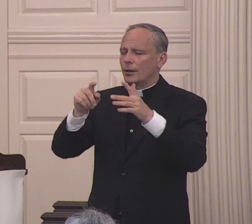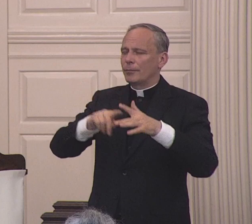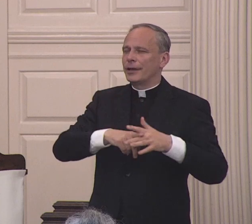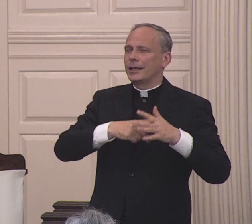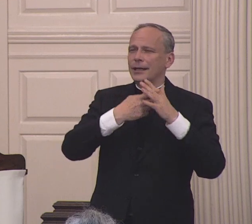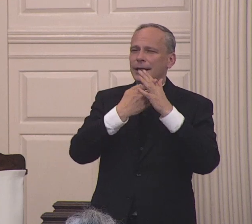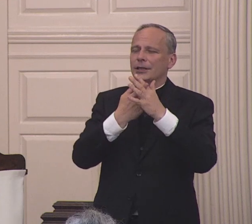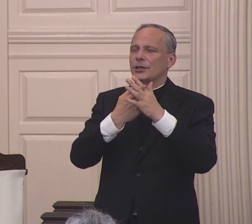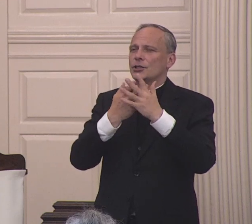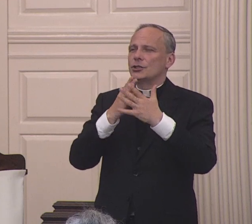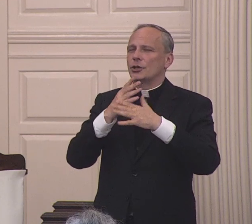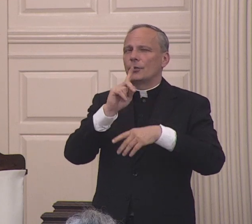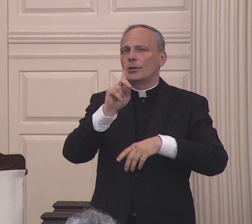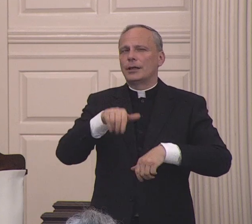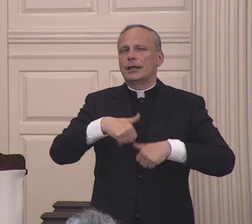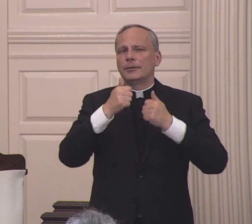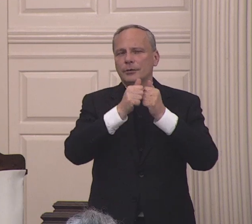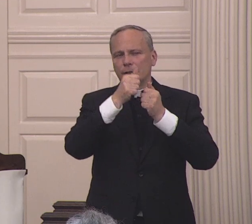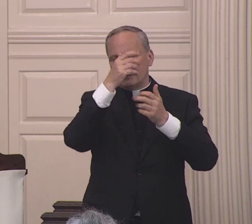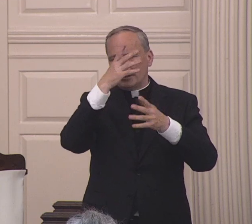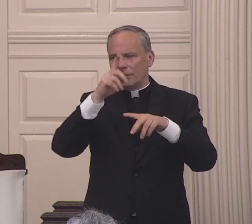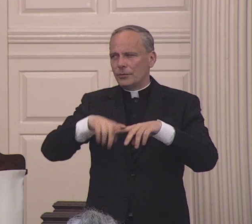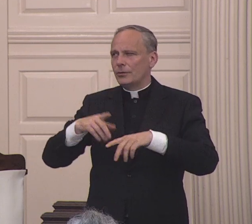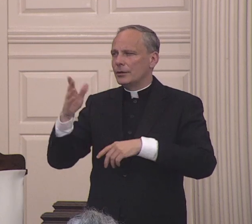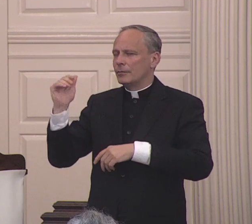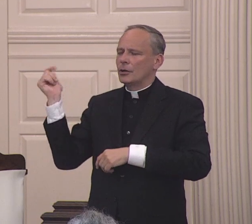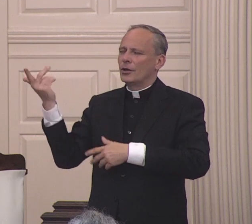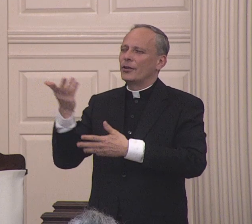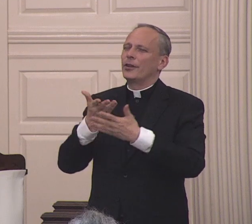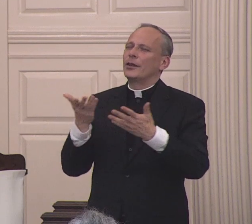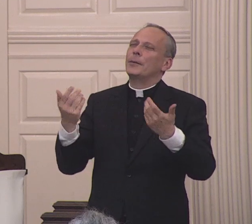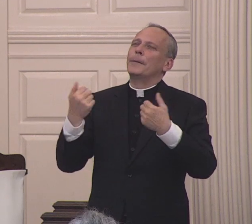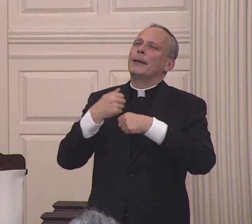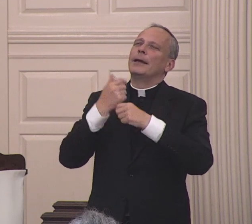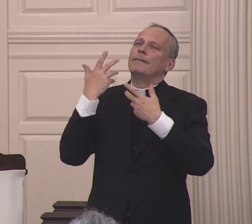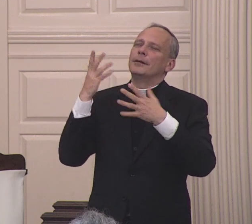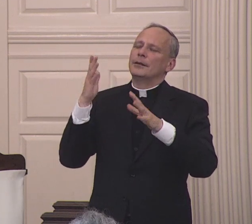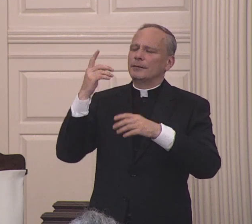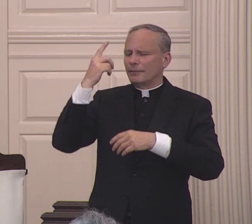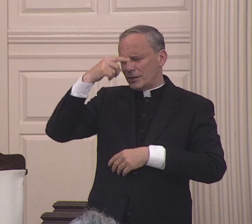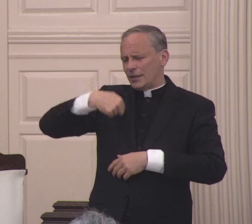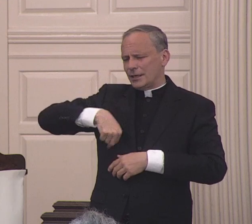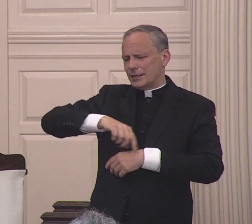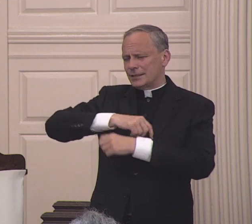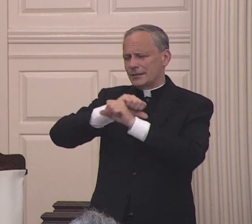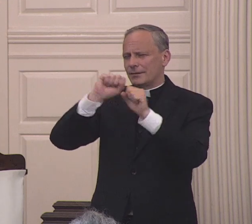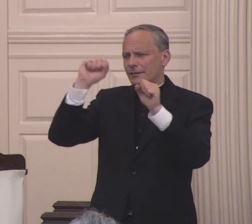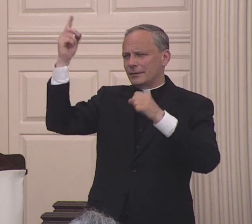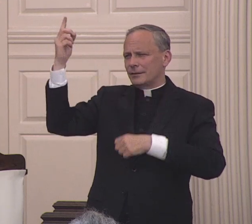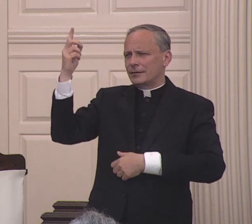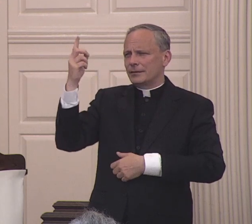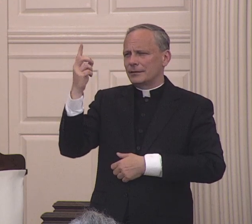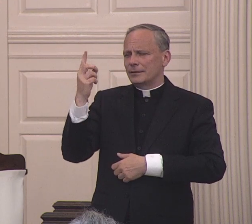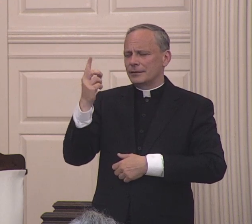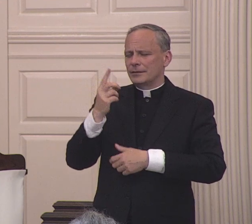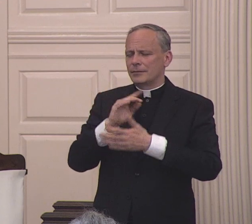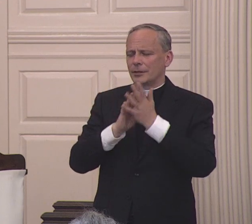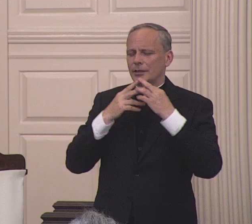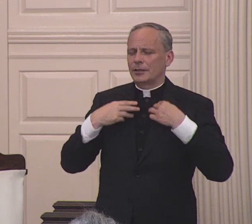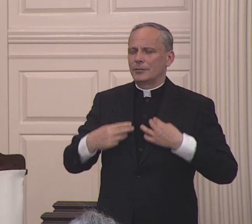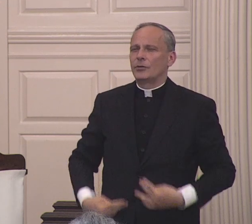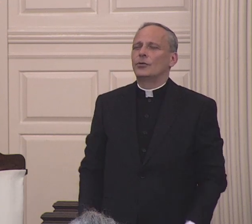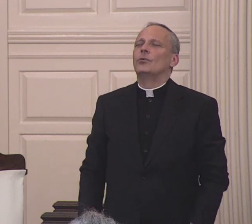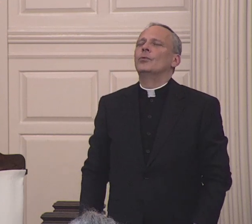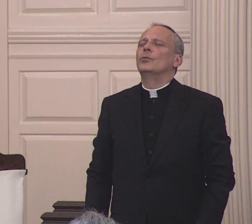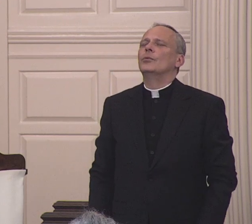not made, consubstantial with the Father. Through him all things were made, for us men and for our salvation.